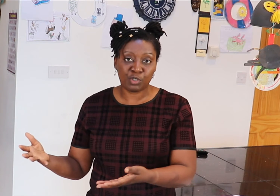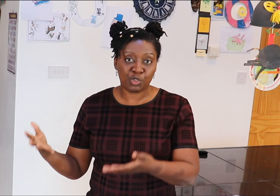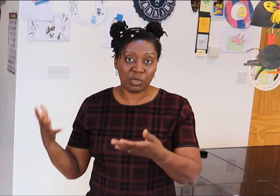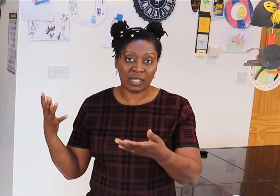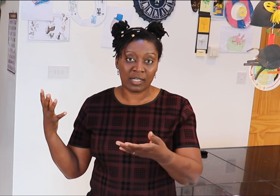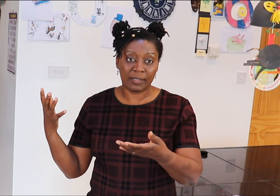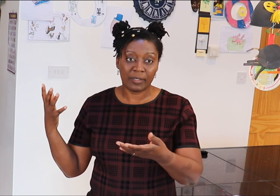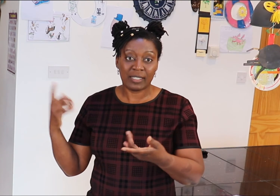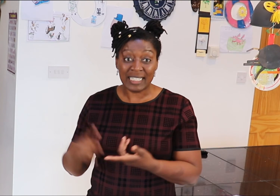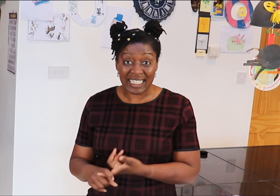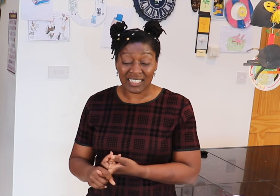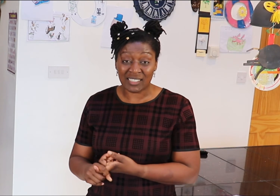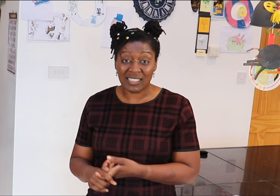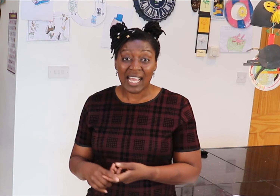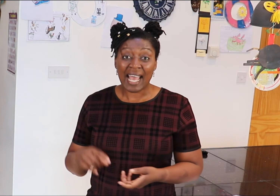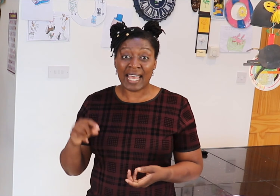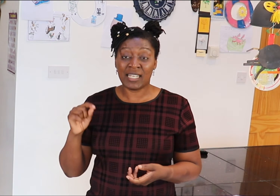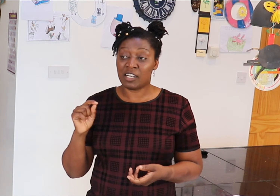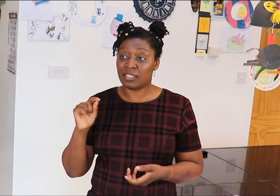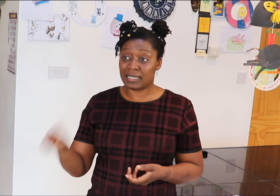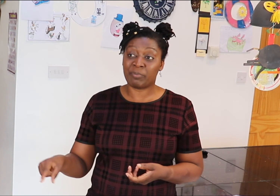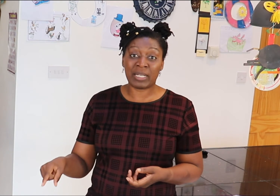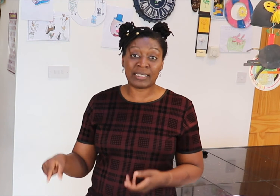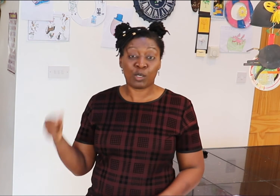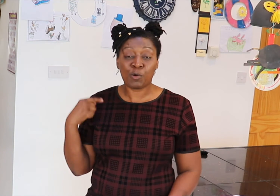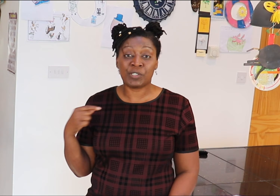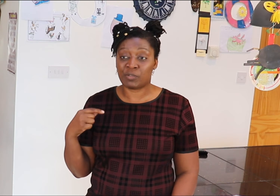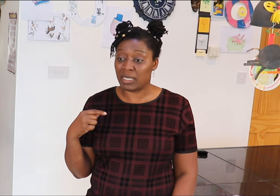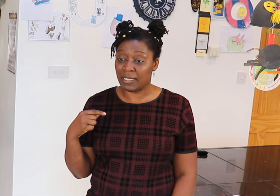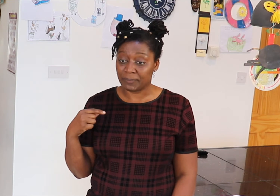respond to her needs, and her disability causes me